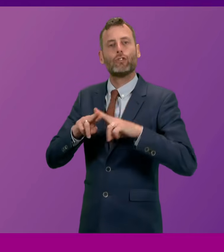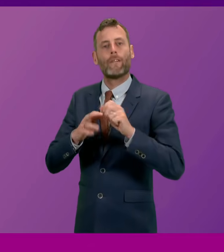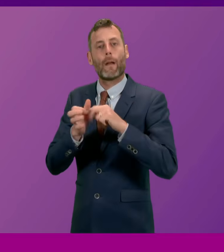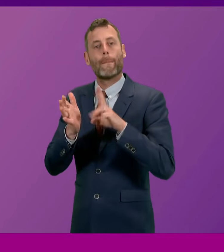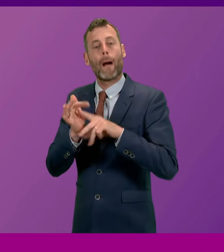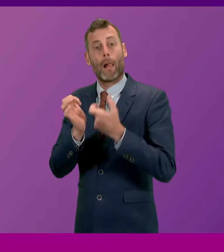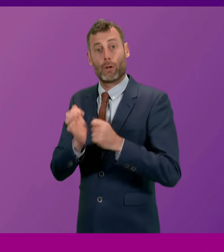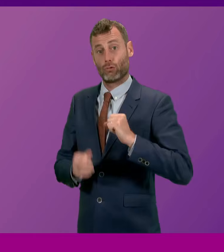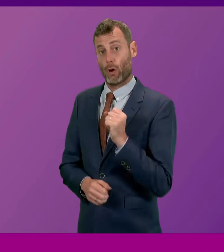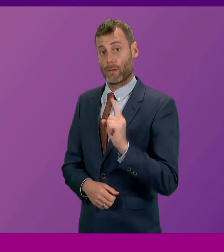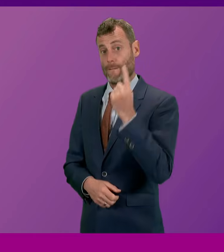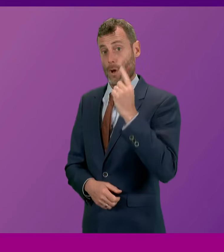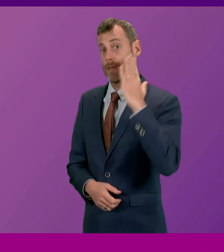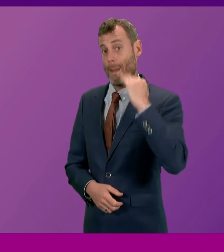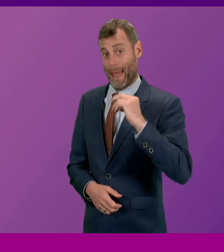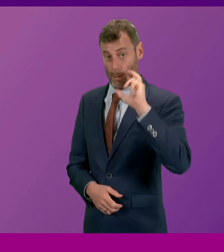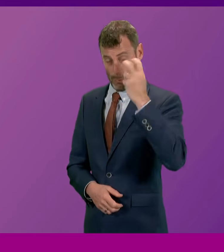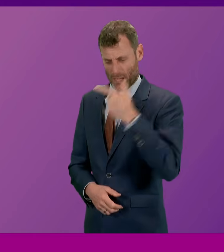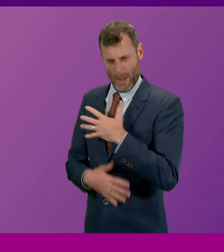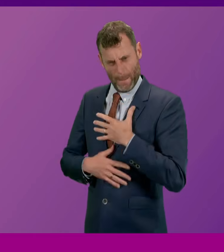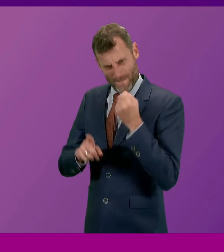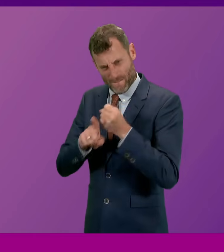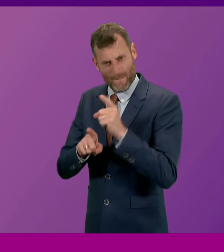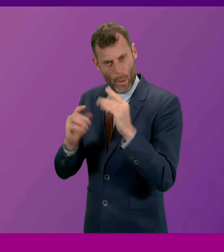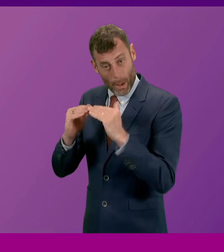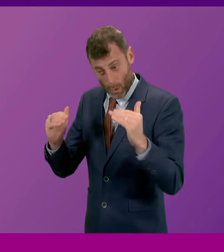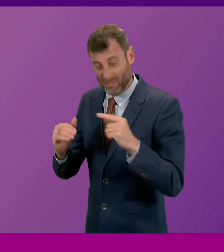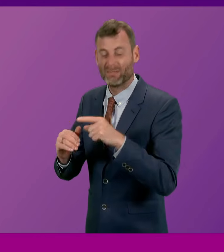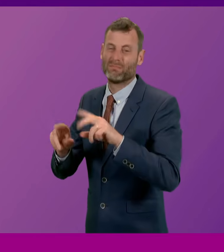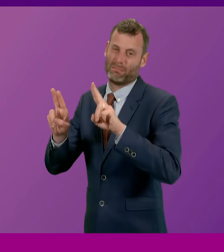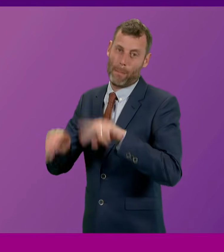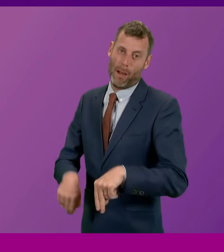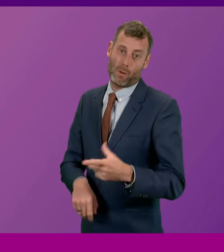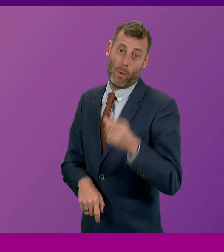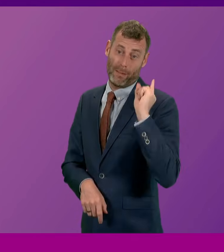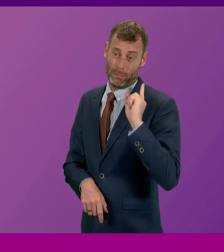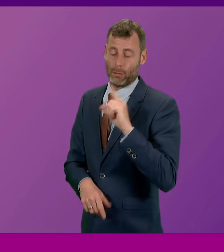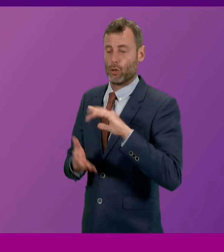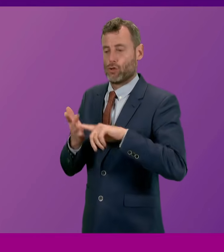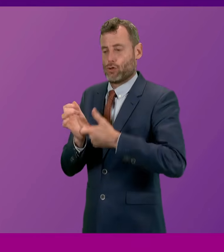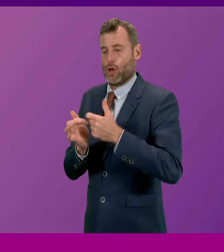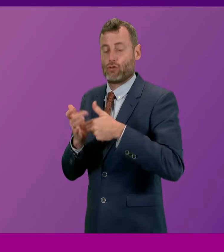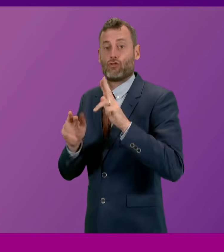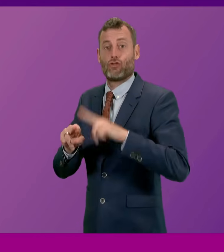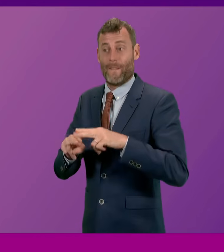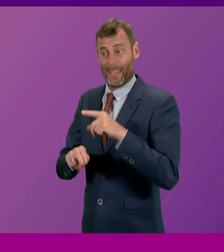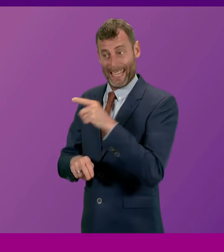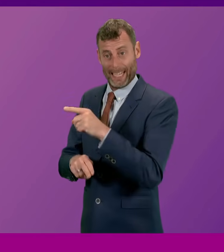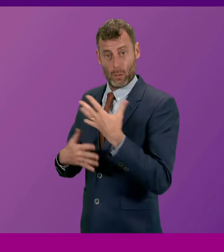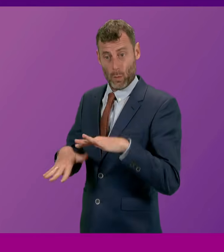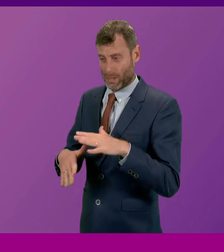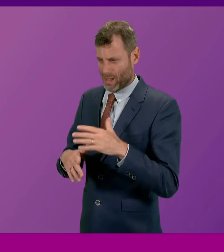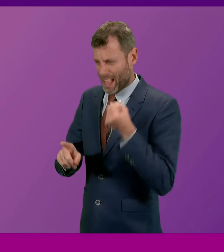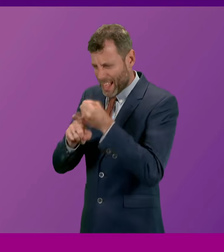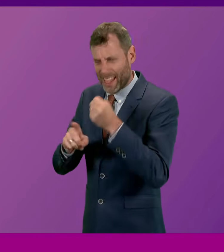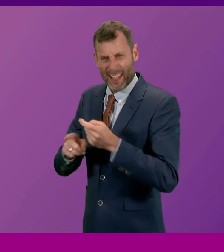professor, passionate advocate for equality, and my friend, passed away. Sir Jeff was not just a leader in science and human